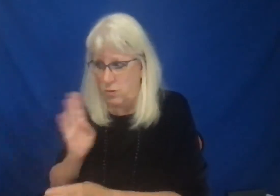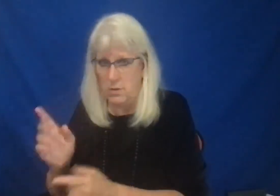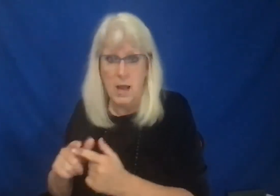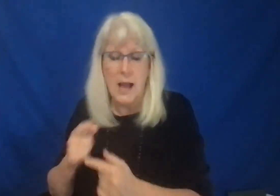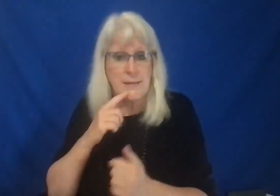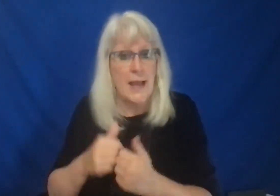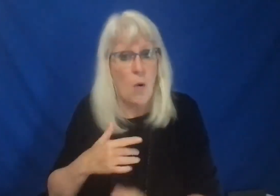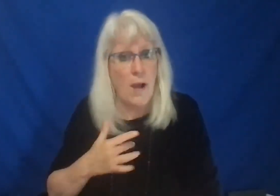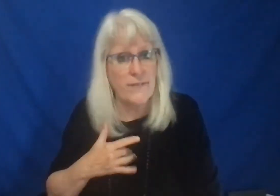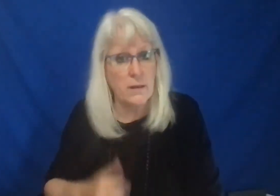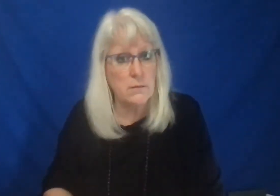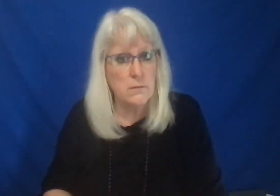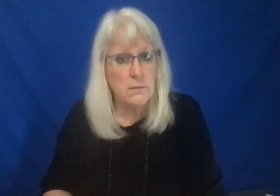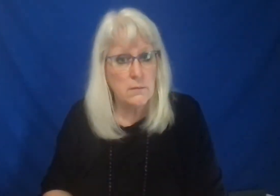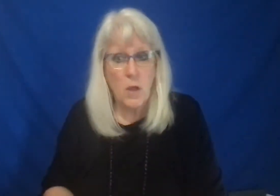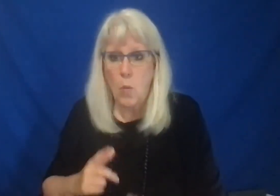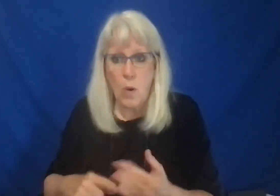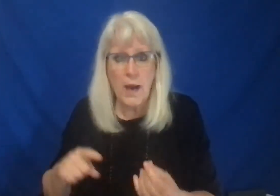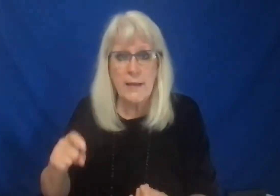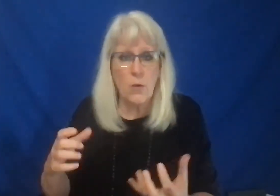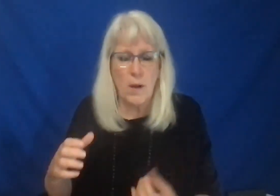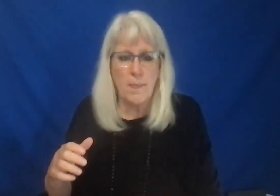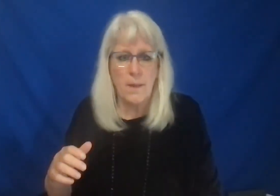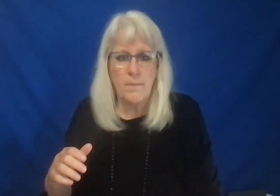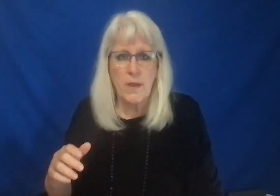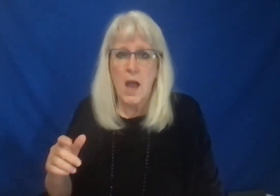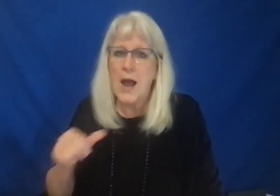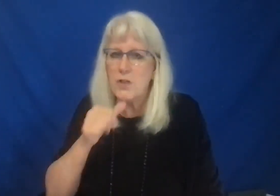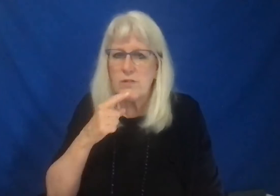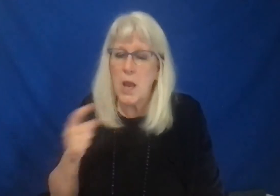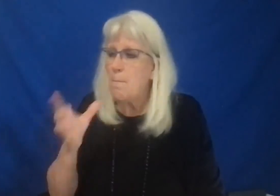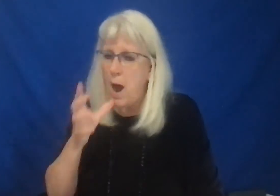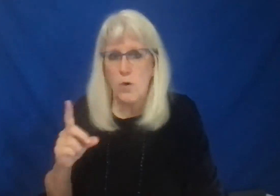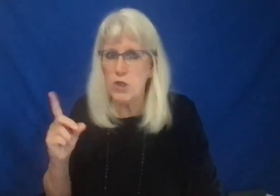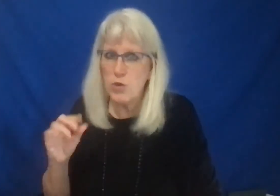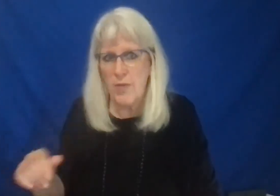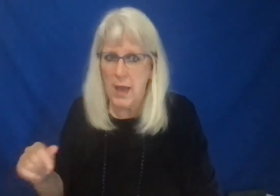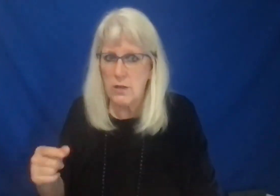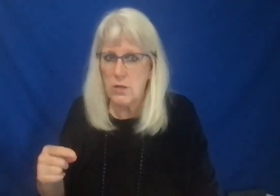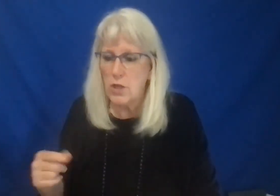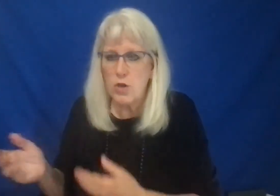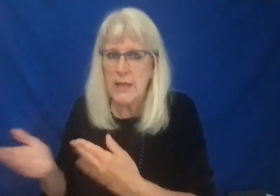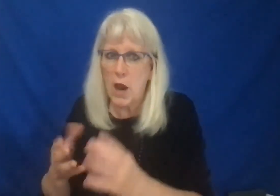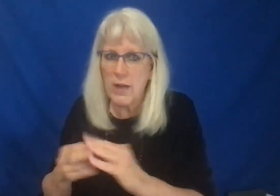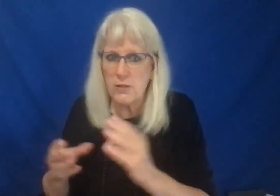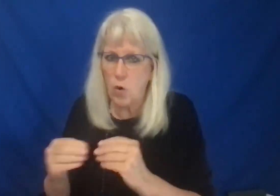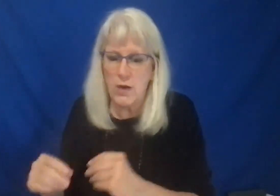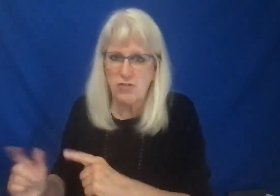need and want, rather than saying, Mom, when you do that, that's gossiping. Or Mom, when you do that, that's carrying tales. Very different energy. One is more